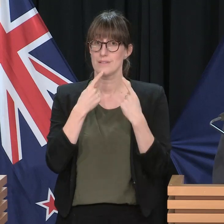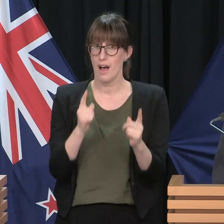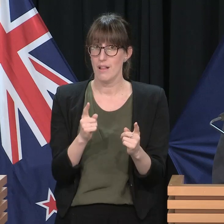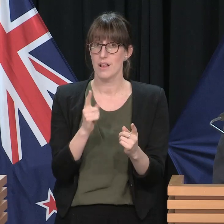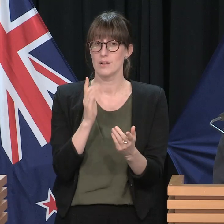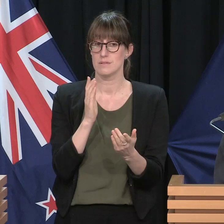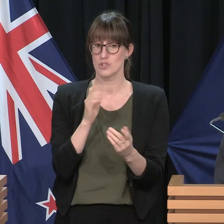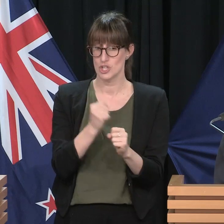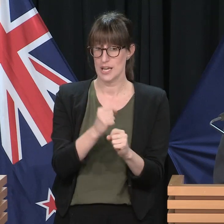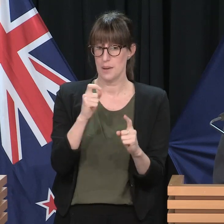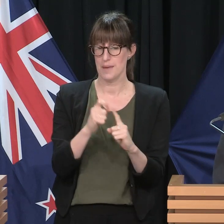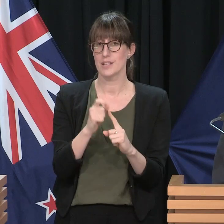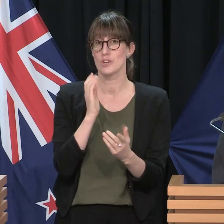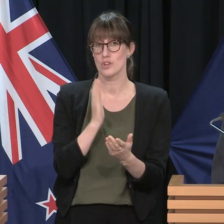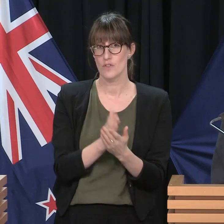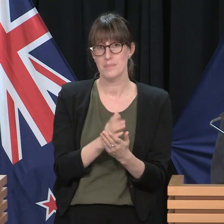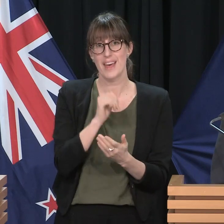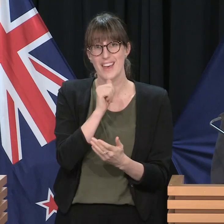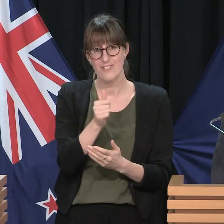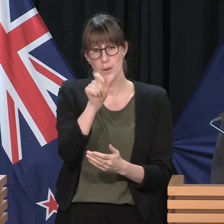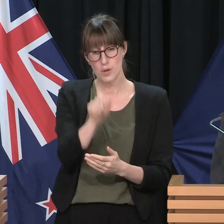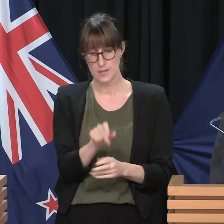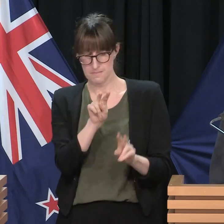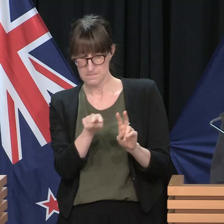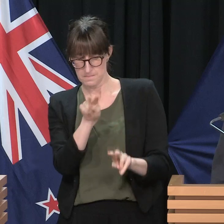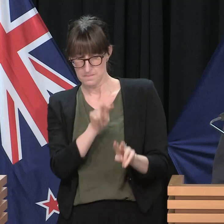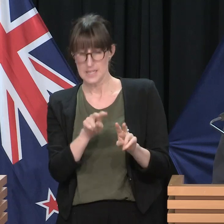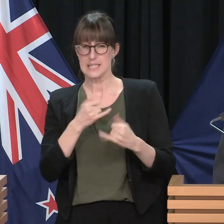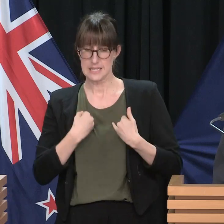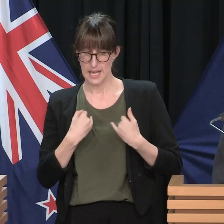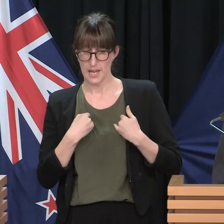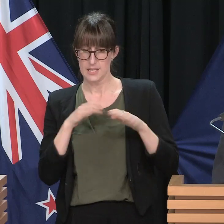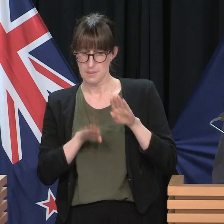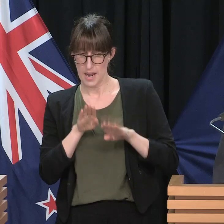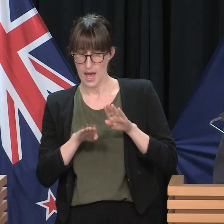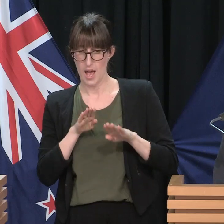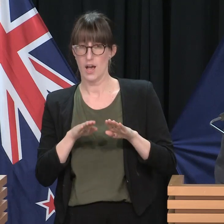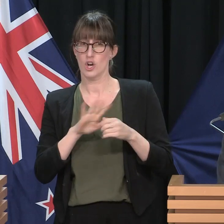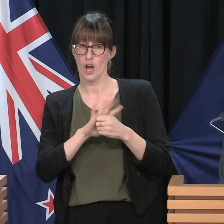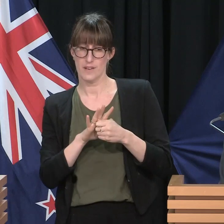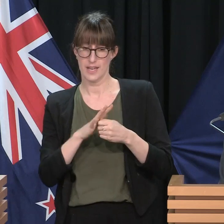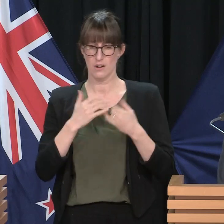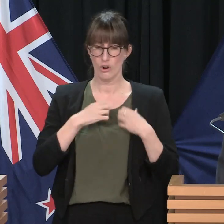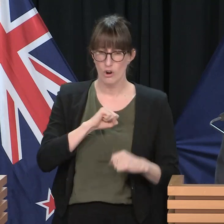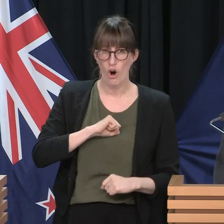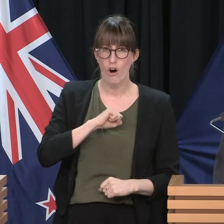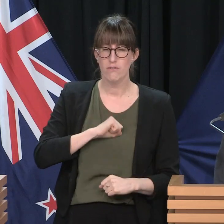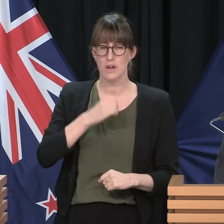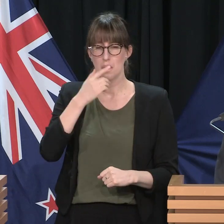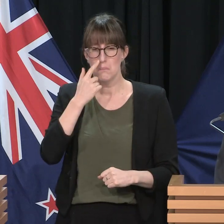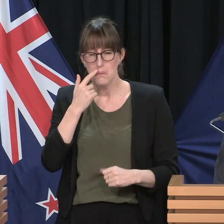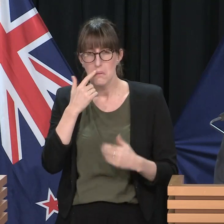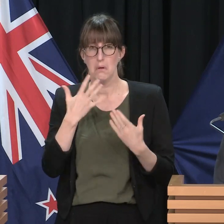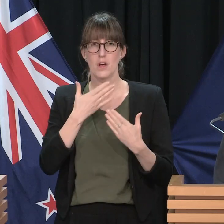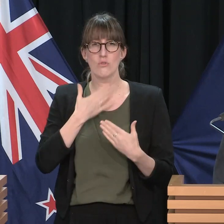present in general practice, to an urgent care facility, or in the ED, who have respiratory symptoms. They